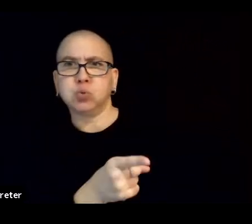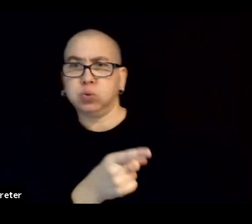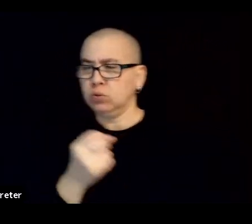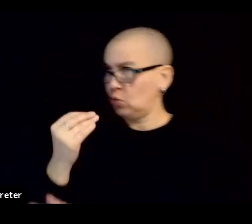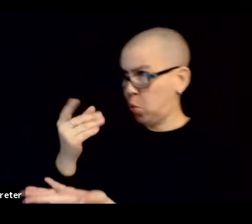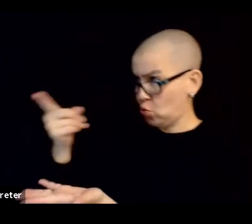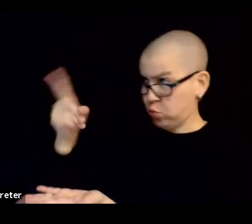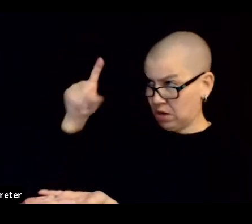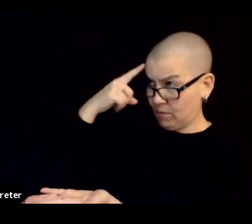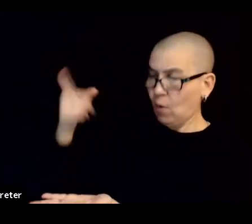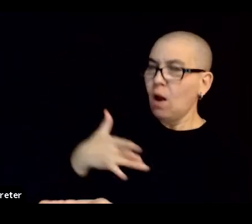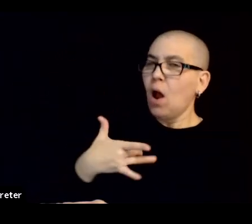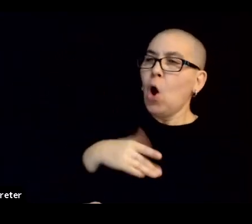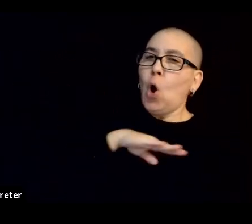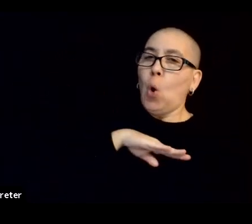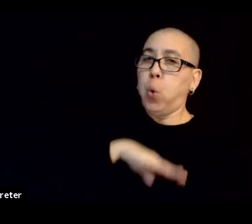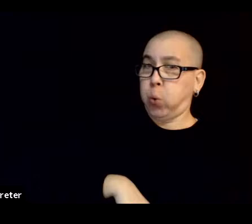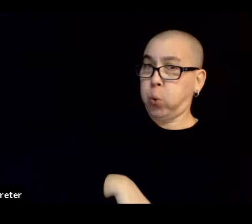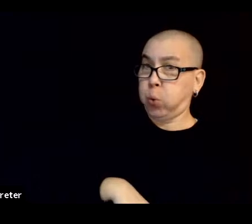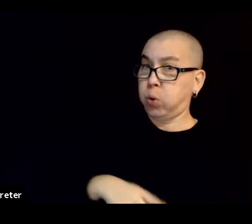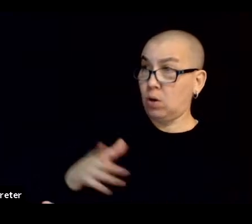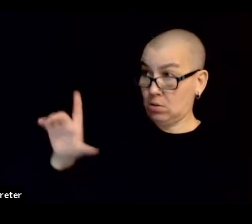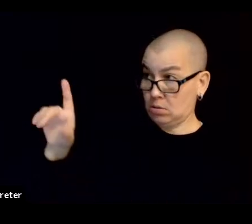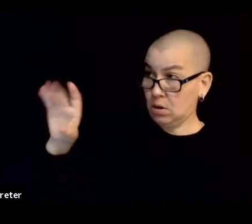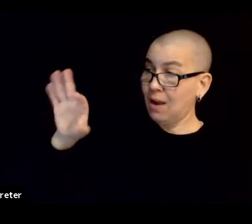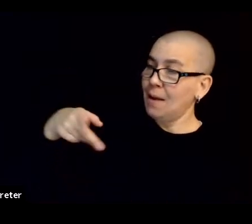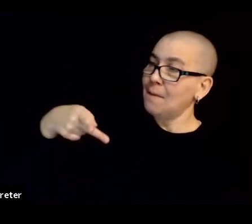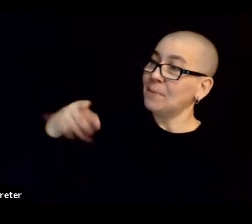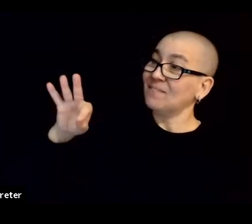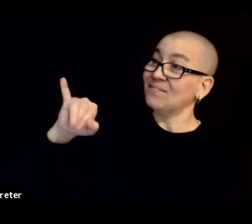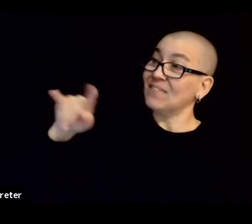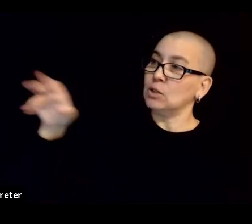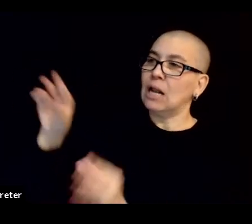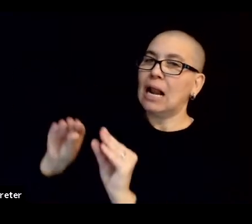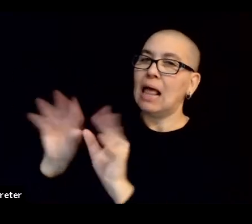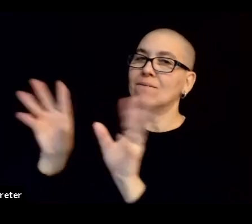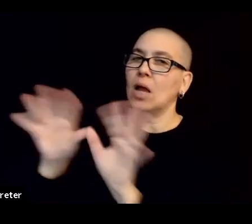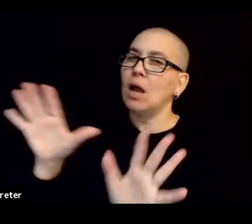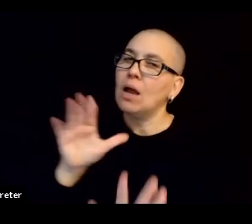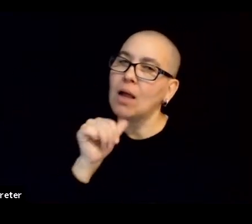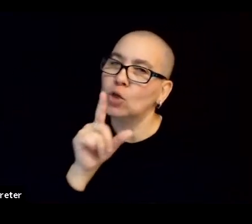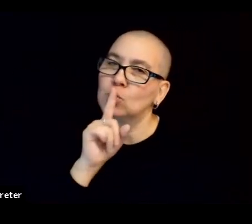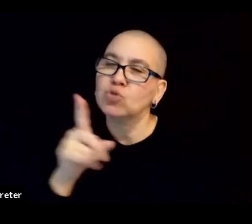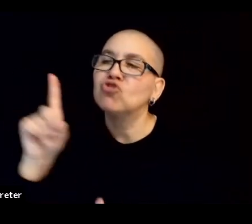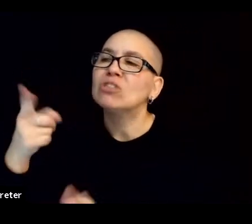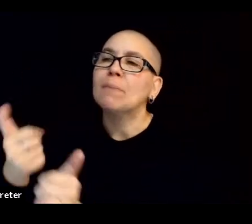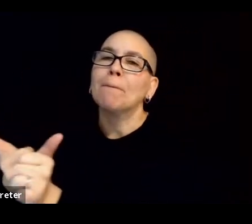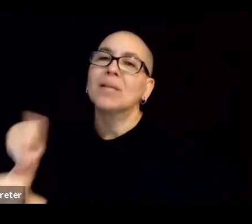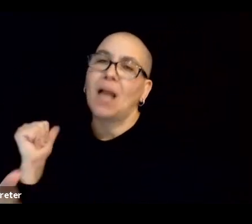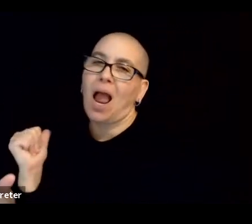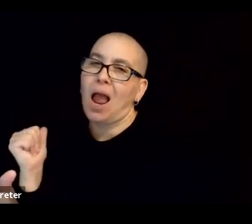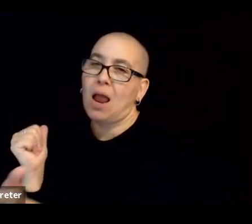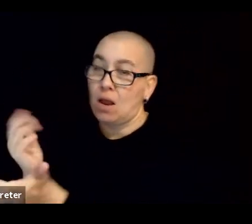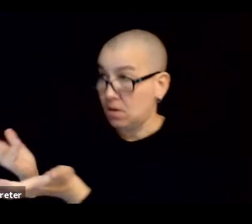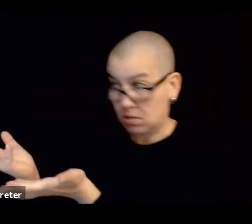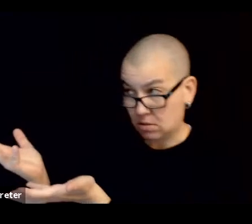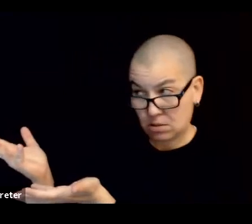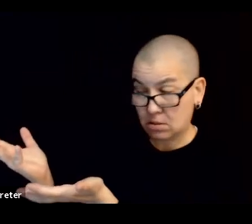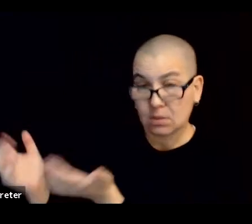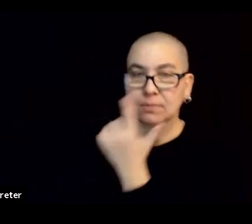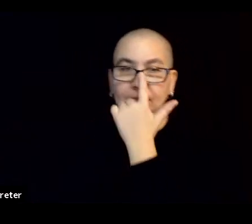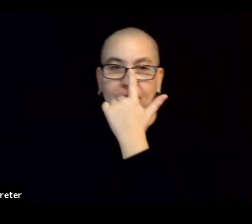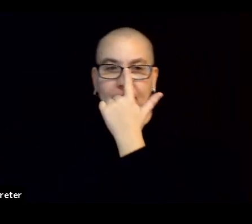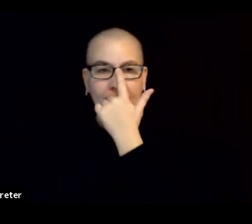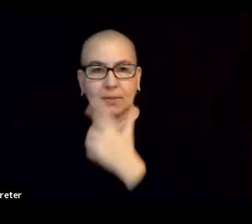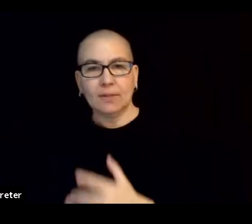be on the pace that we are and not falling behind, as I think you feared on Friday? Well,